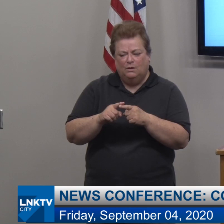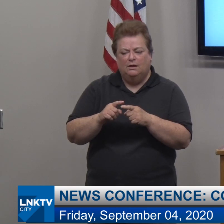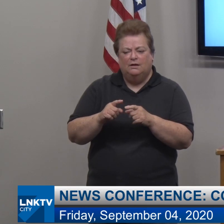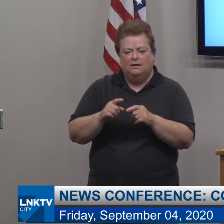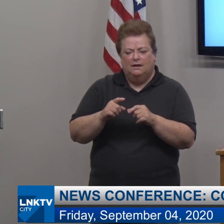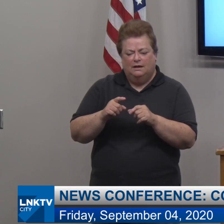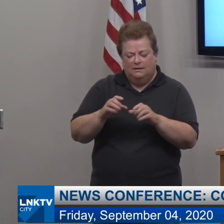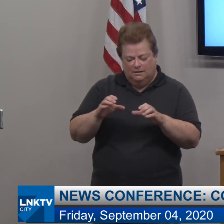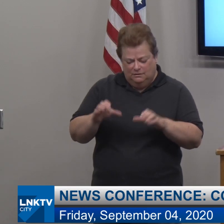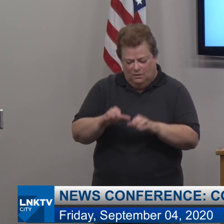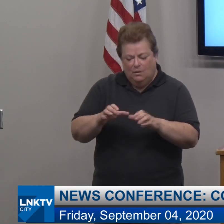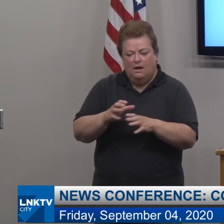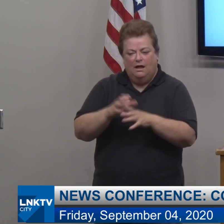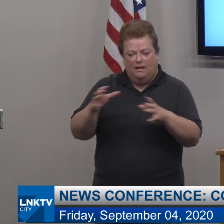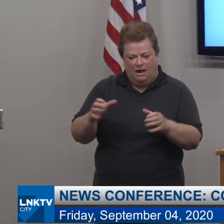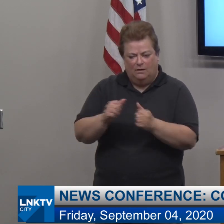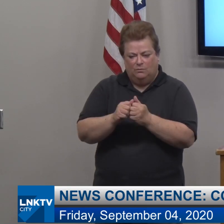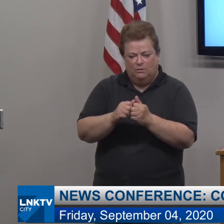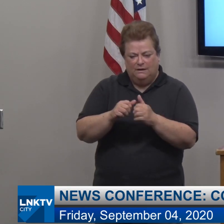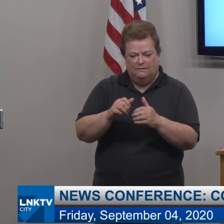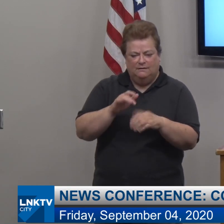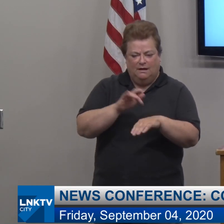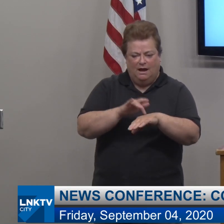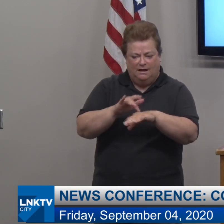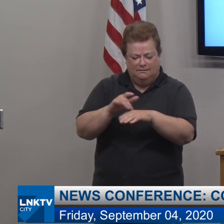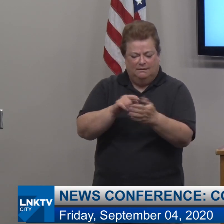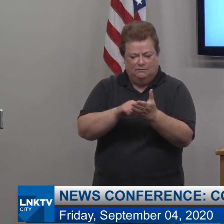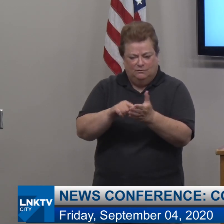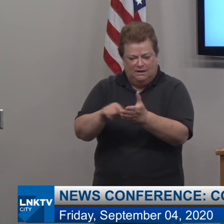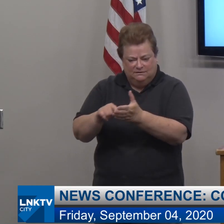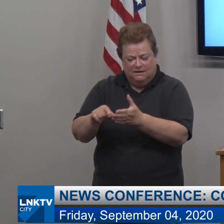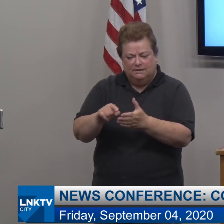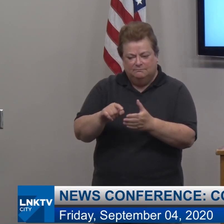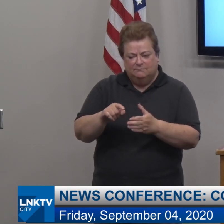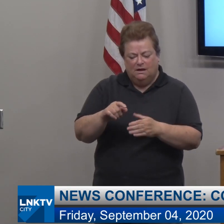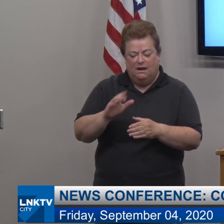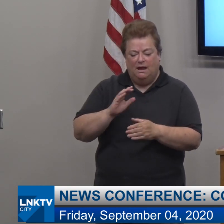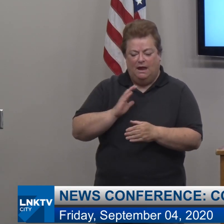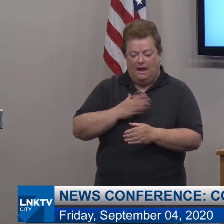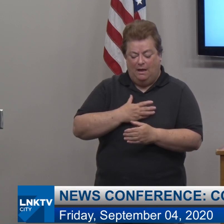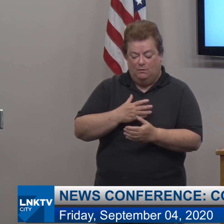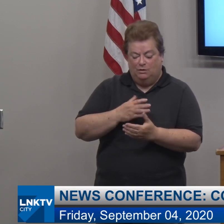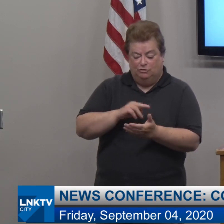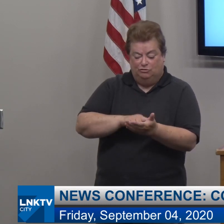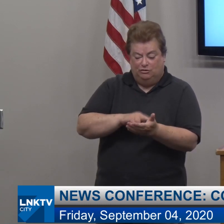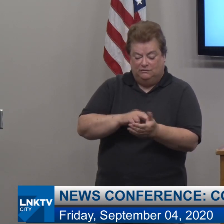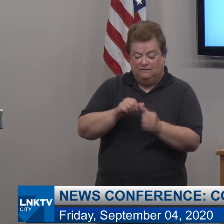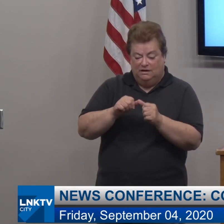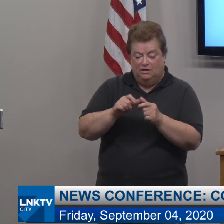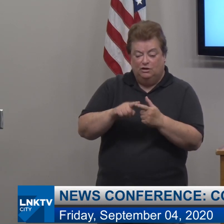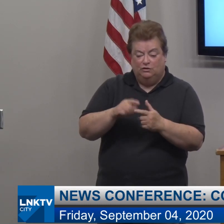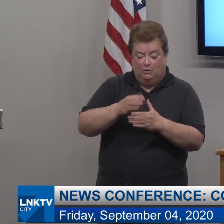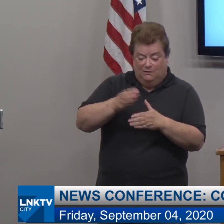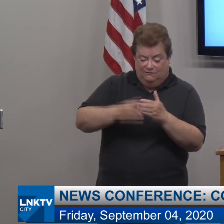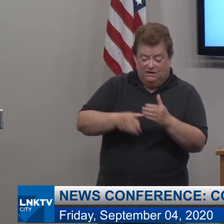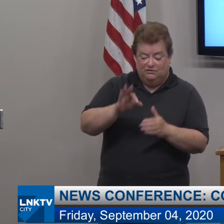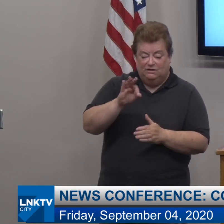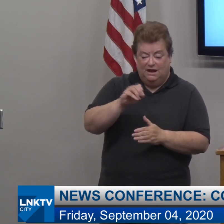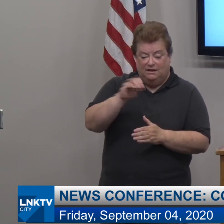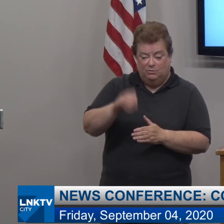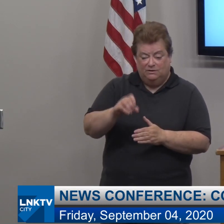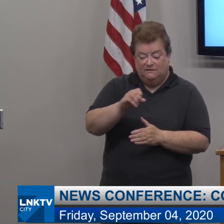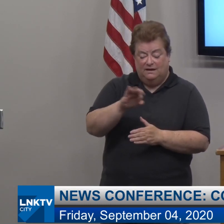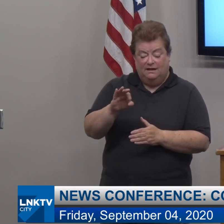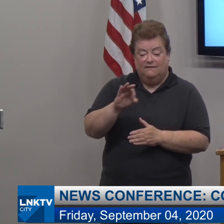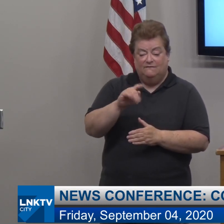contact tracing capacity. Over the past 3 weeks, our nurses have been able to complete 90% of their investigations